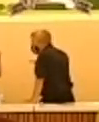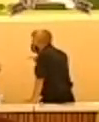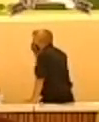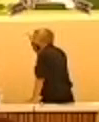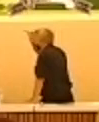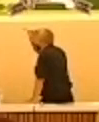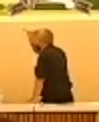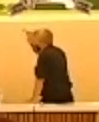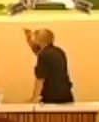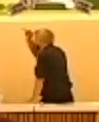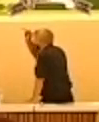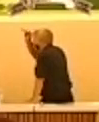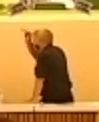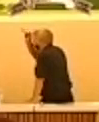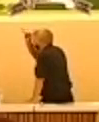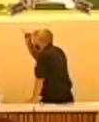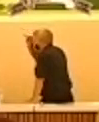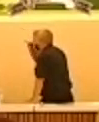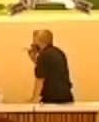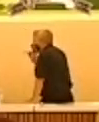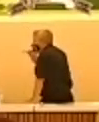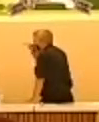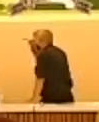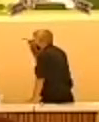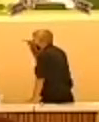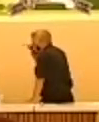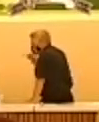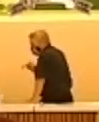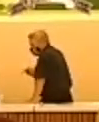are for you. I had a cookie for dinner.